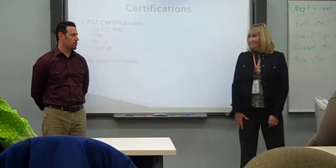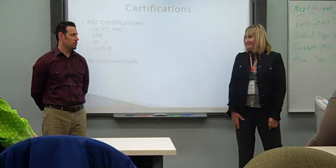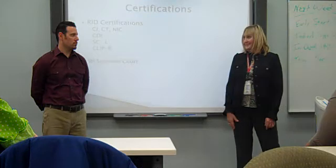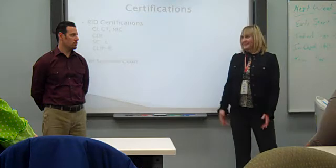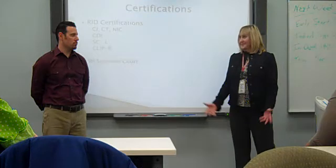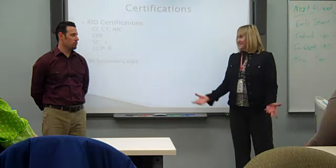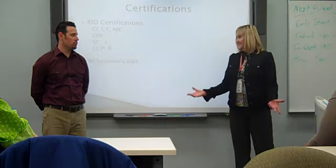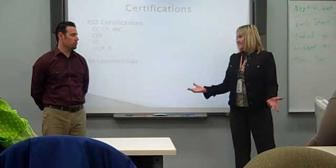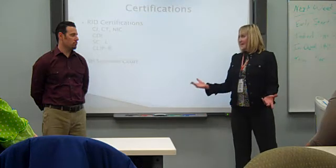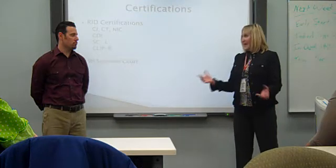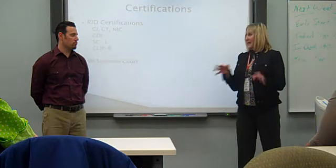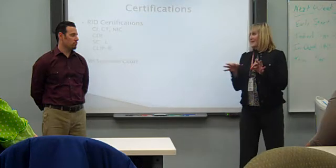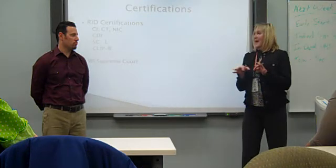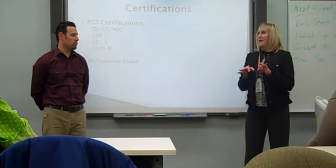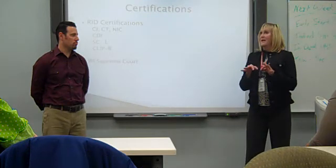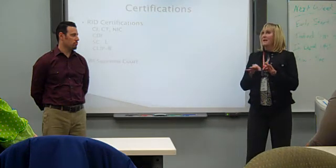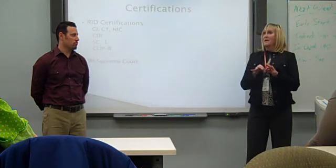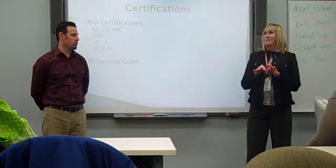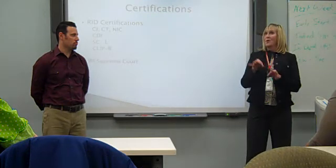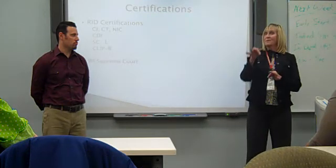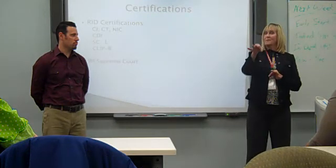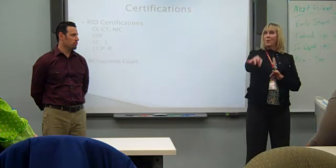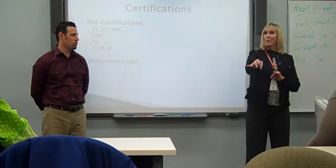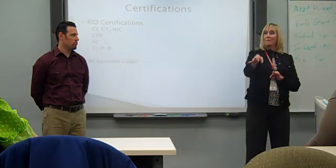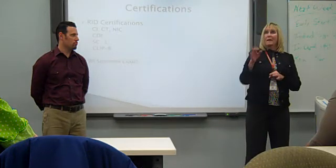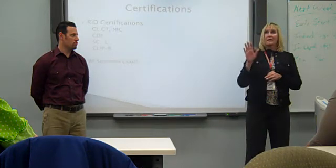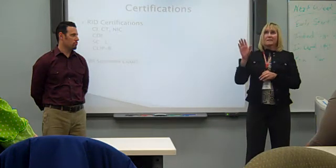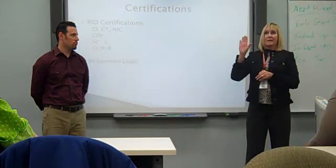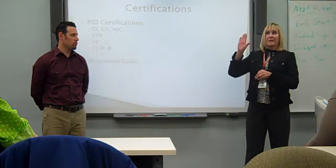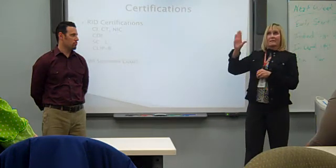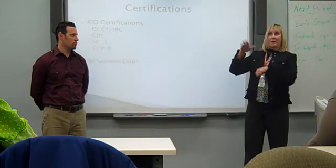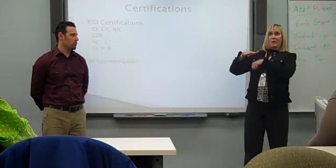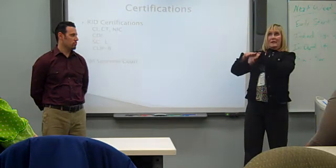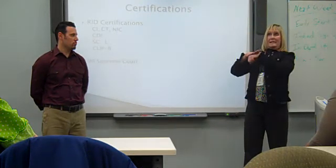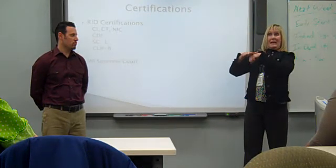And they thought it was going to go their way, and it didn't happen.